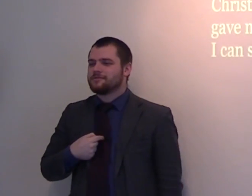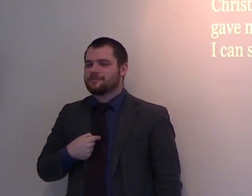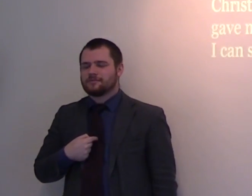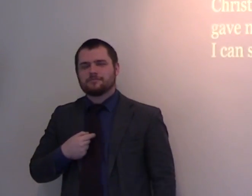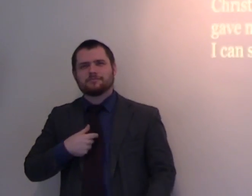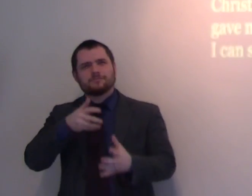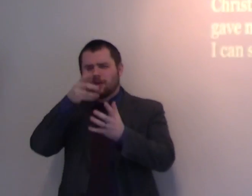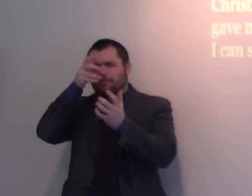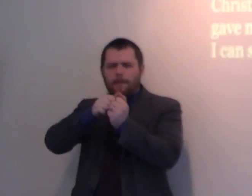When I became a Christian,